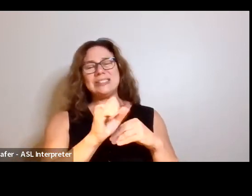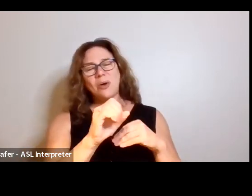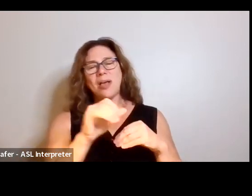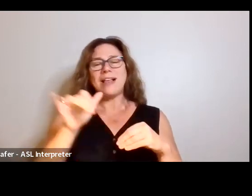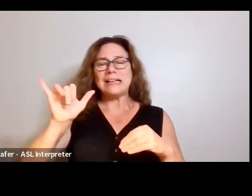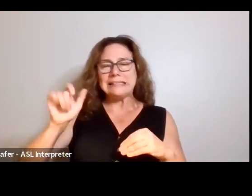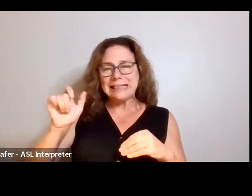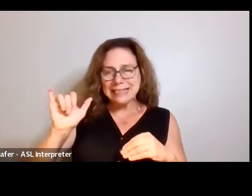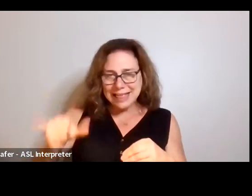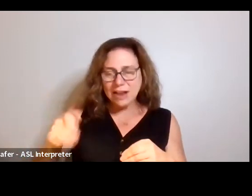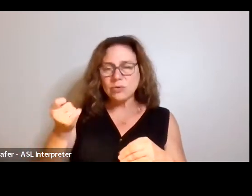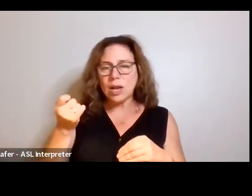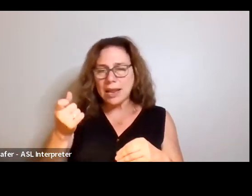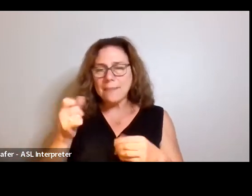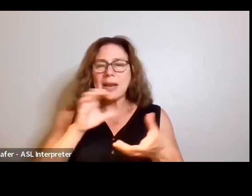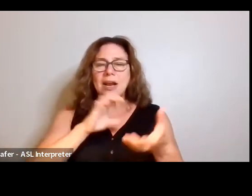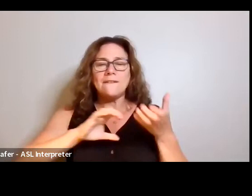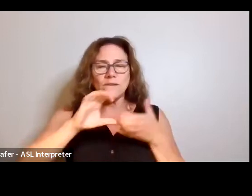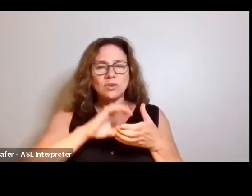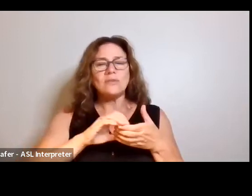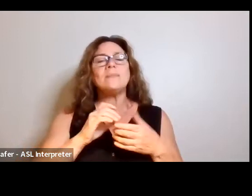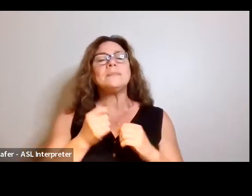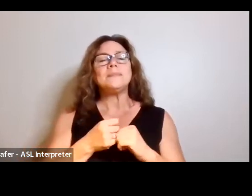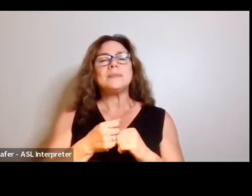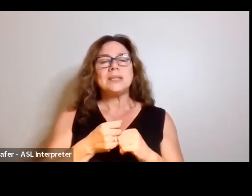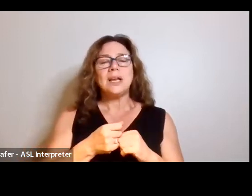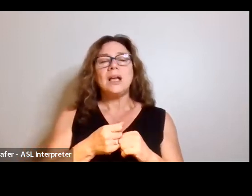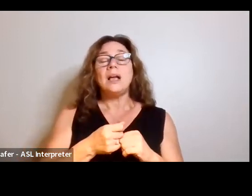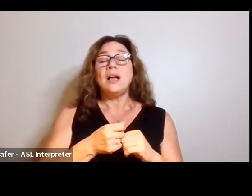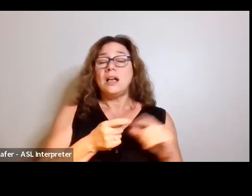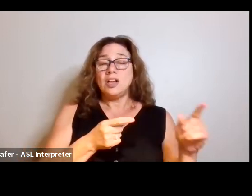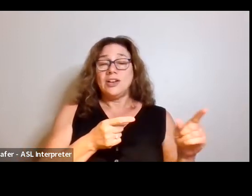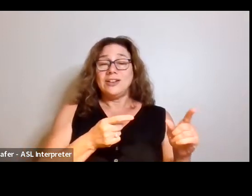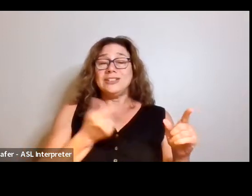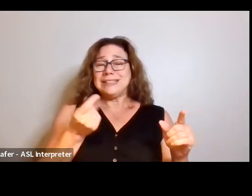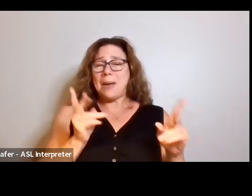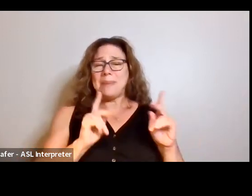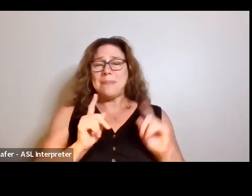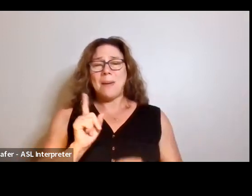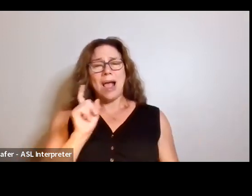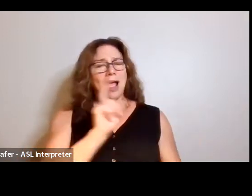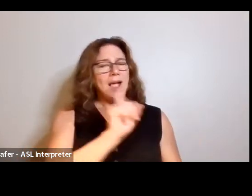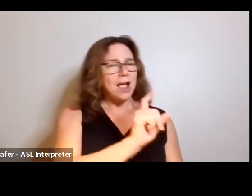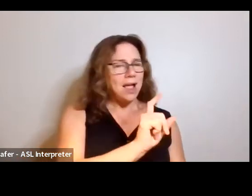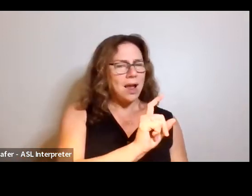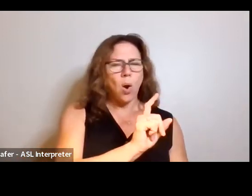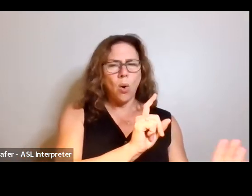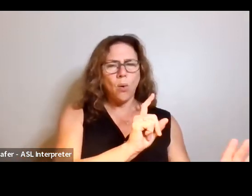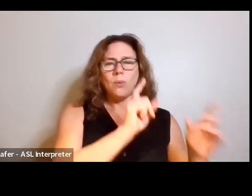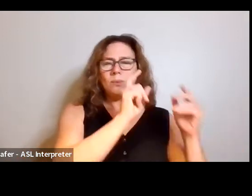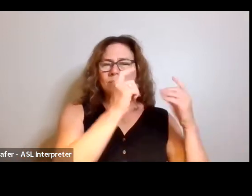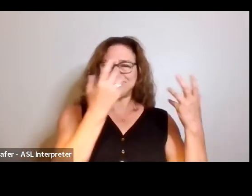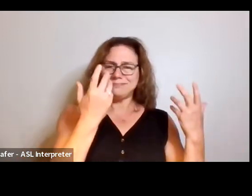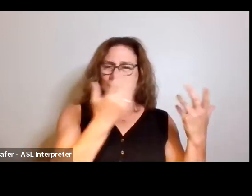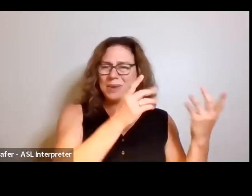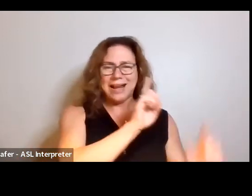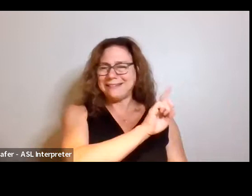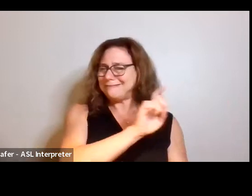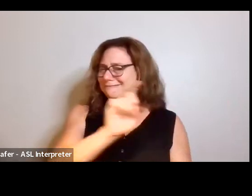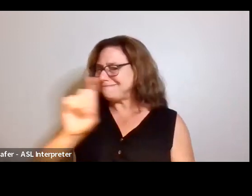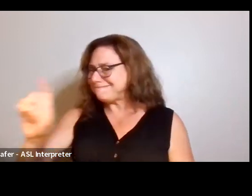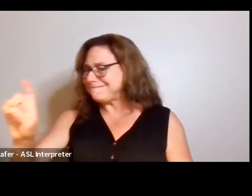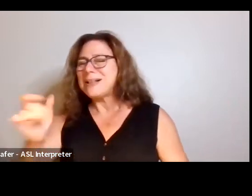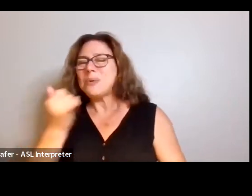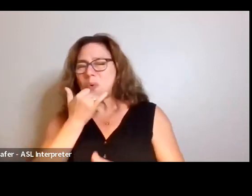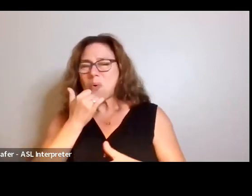our returning teachers, heading towards one side of the hallway and then kind of stopping and going, oh my gosh, I'm on the